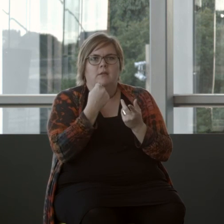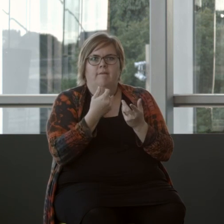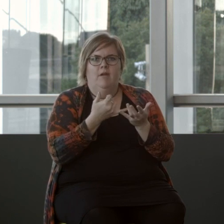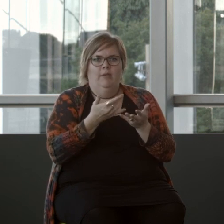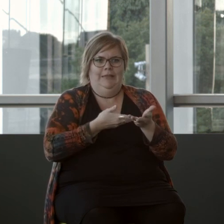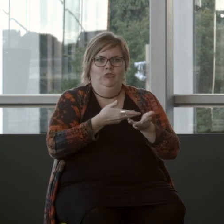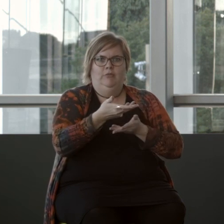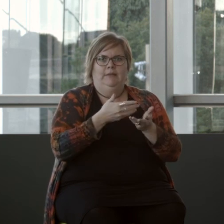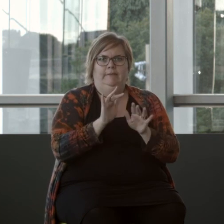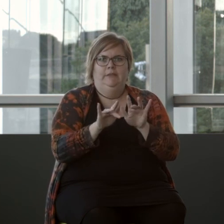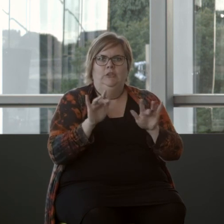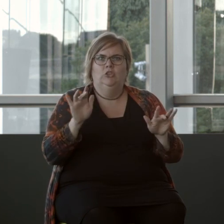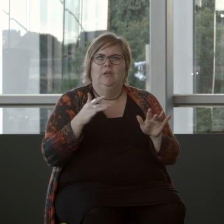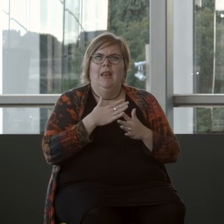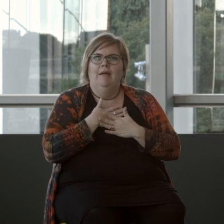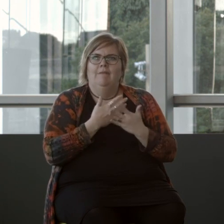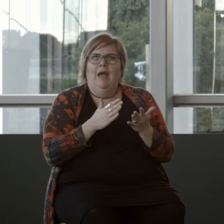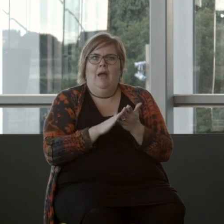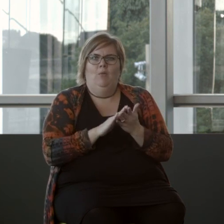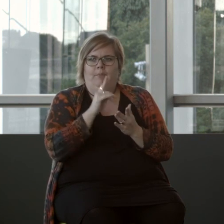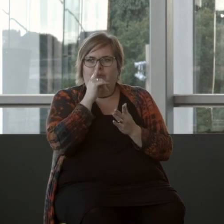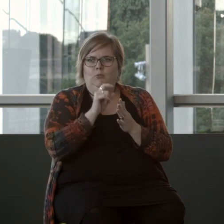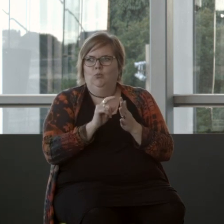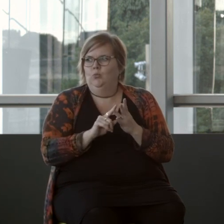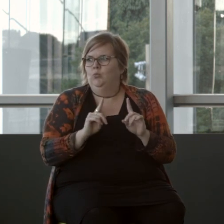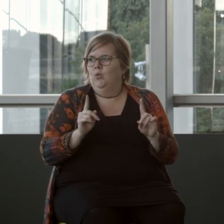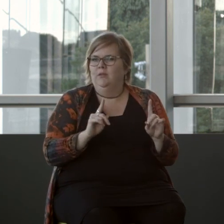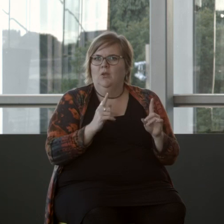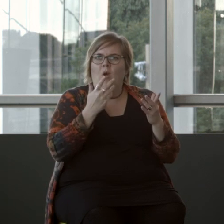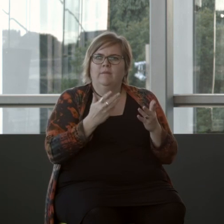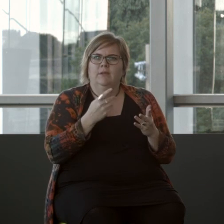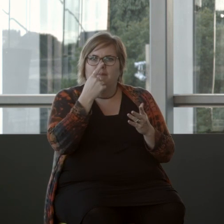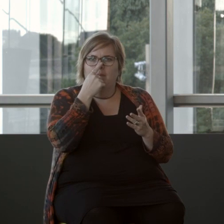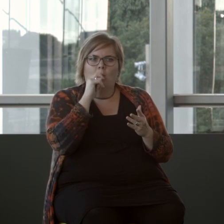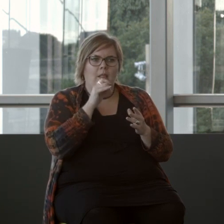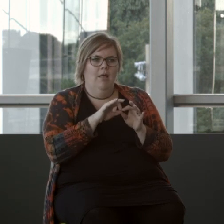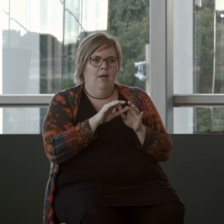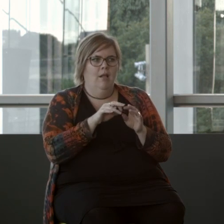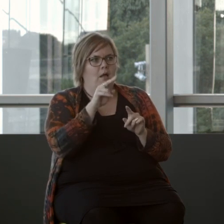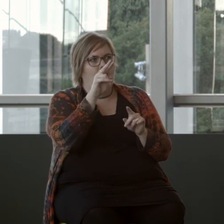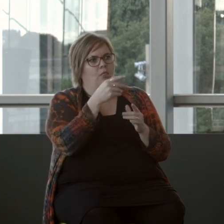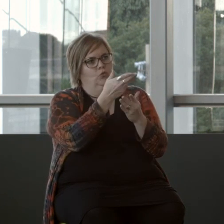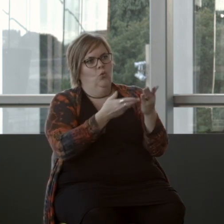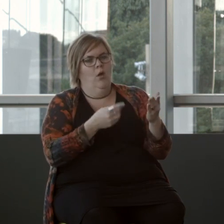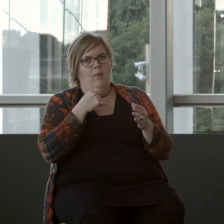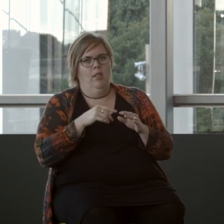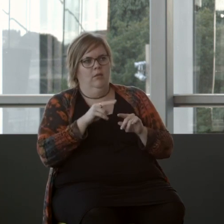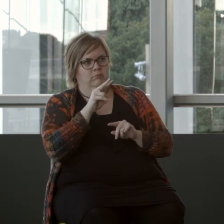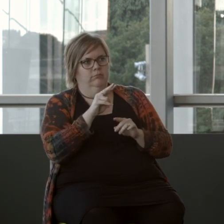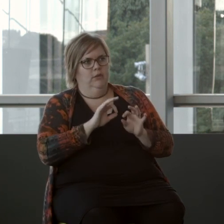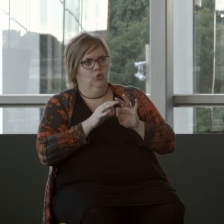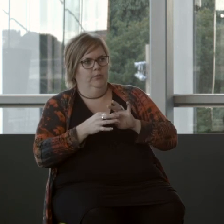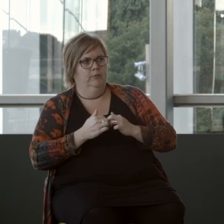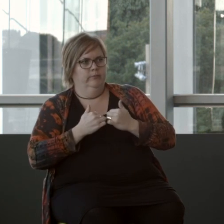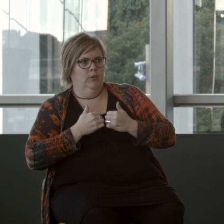what I love is what people do with it. You know, often people will interpret a completely different story, or often